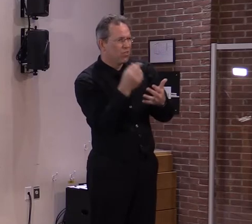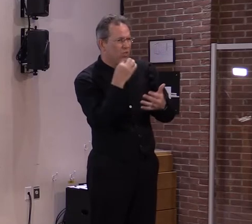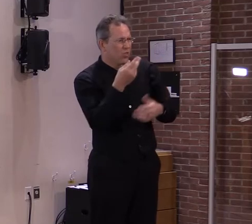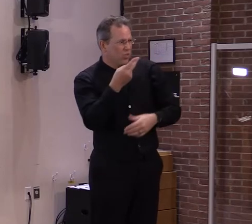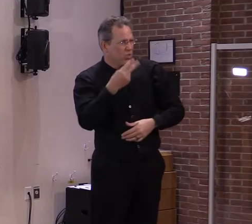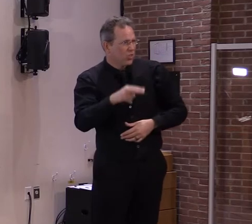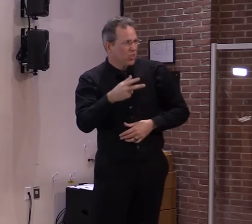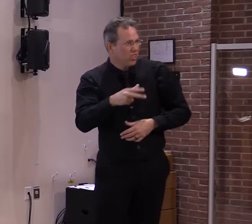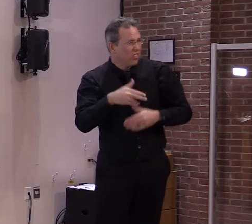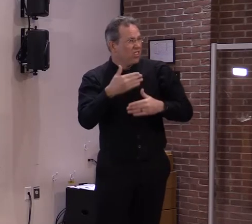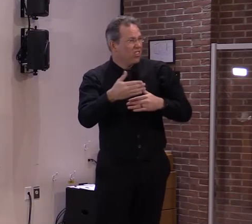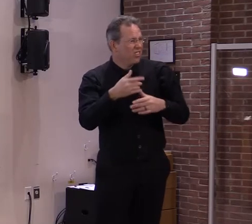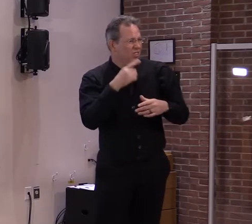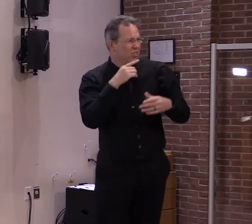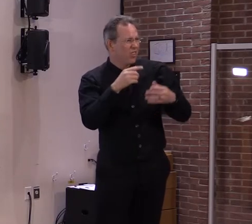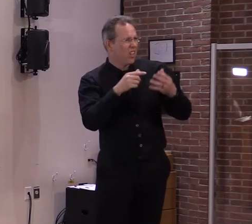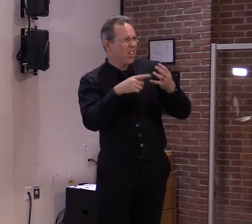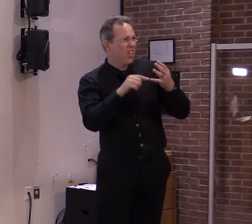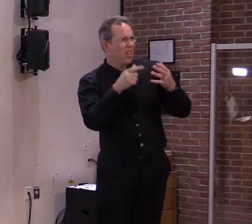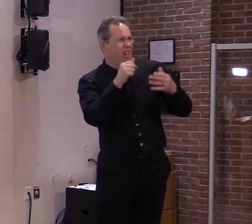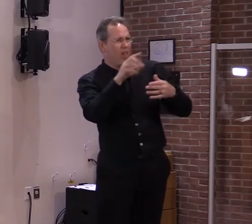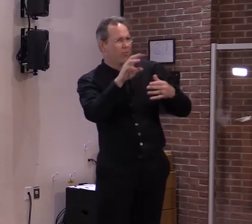Yeah, true enough. Thank you.